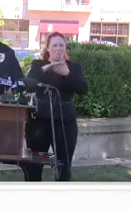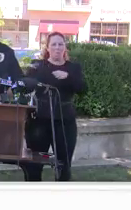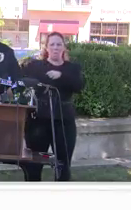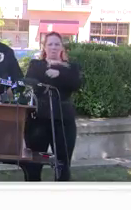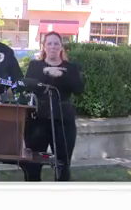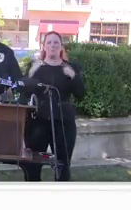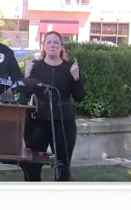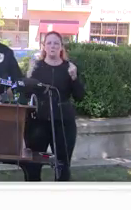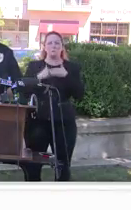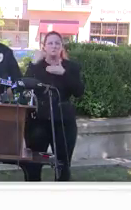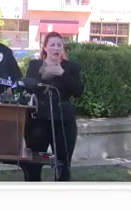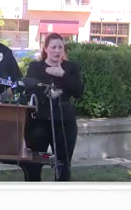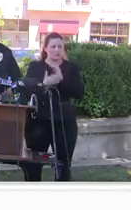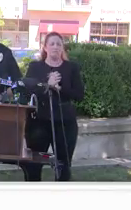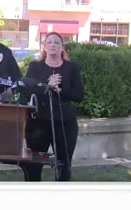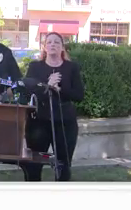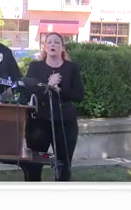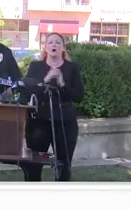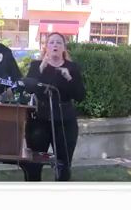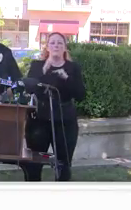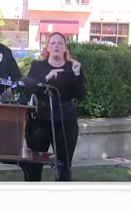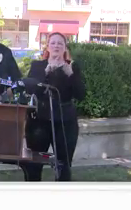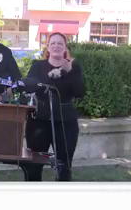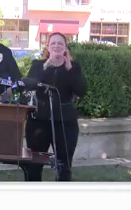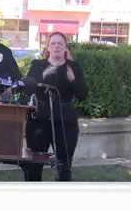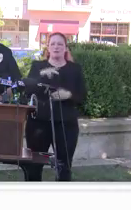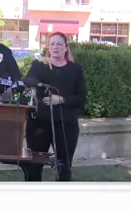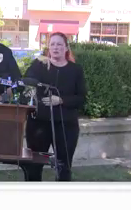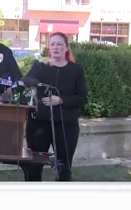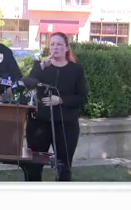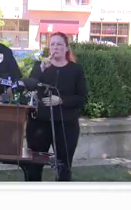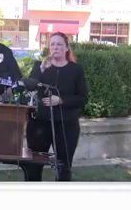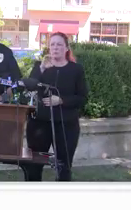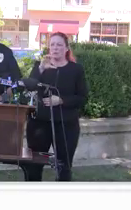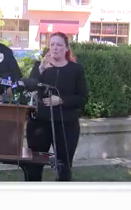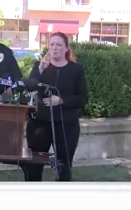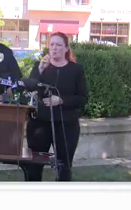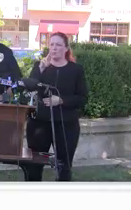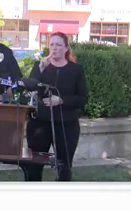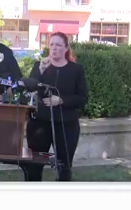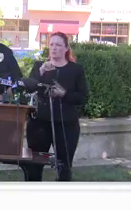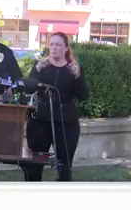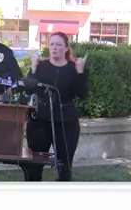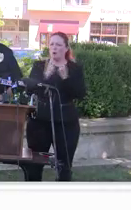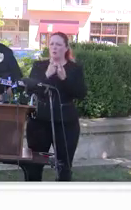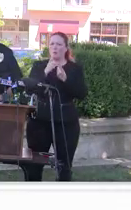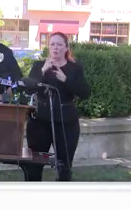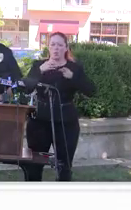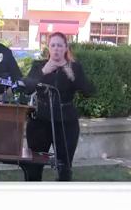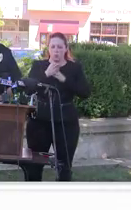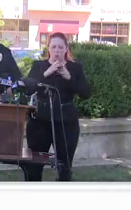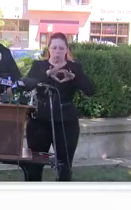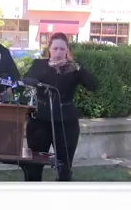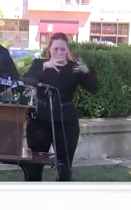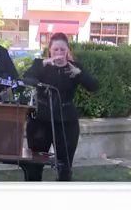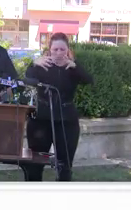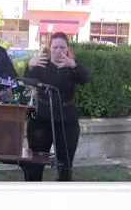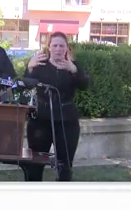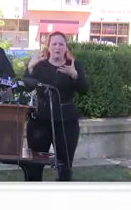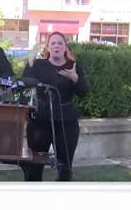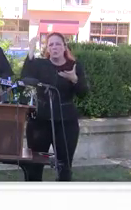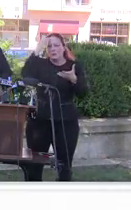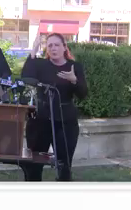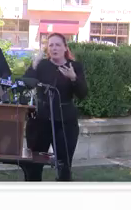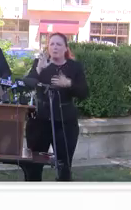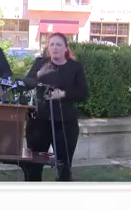our building inspection, our public works folks are going to go through the rubble piles. We understand people have personal belongings that they lost